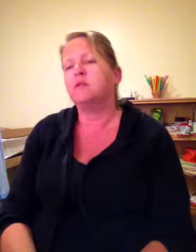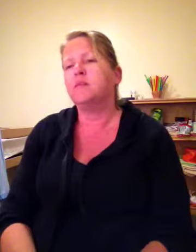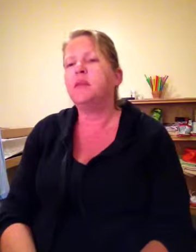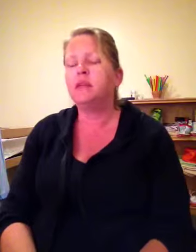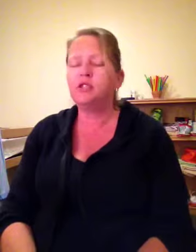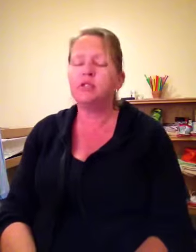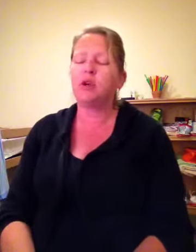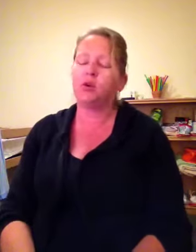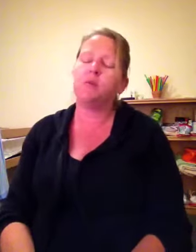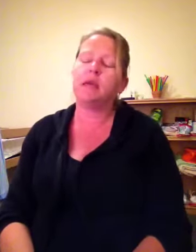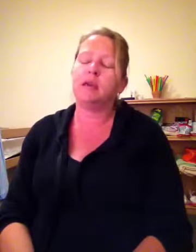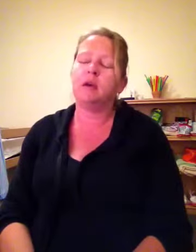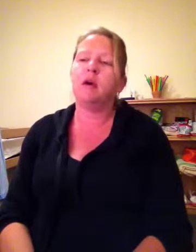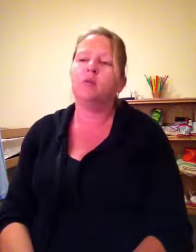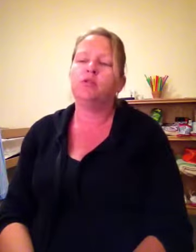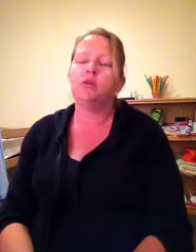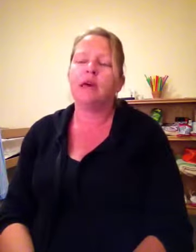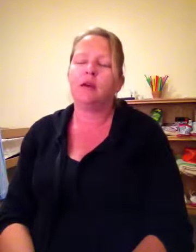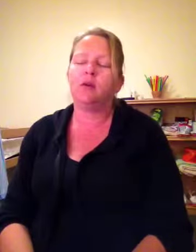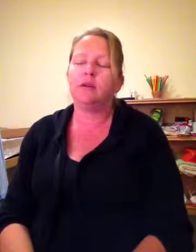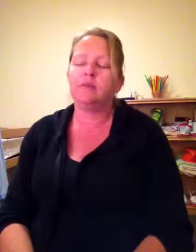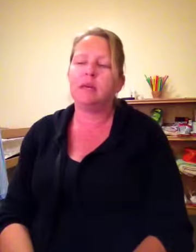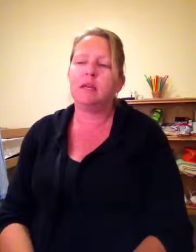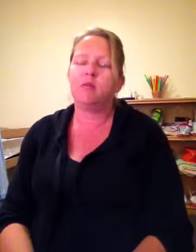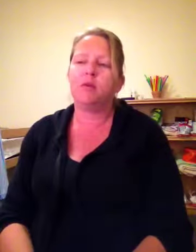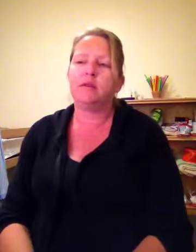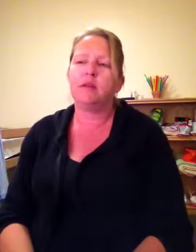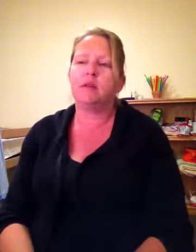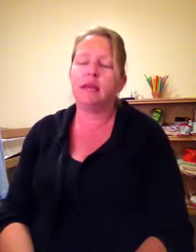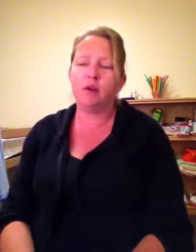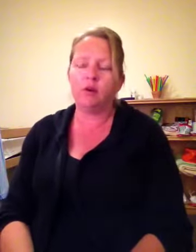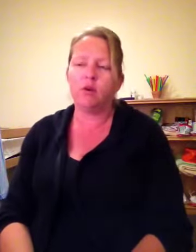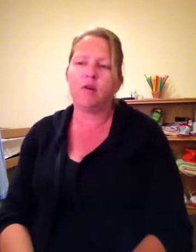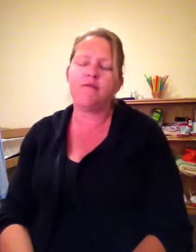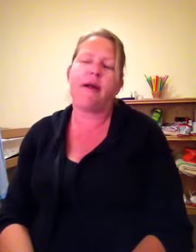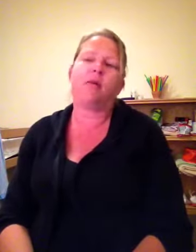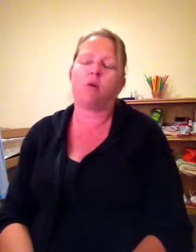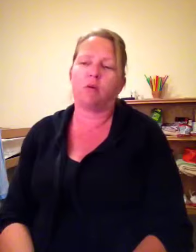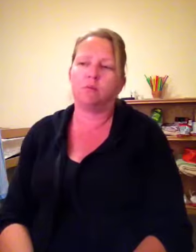Something did just occur to me. Would you categorize Mandy more as a leader or a follower?